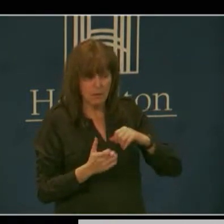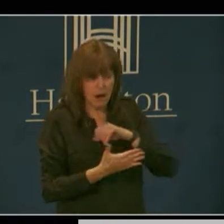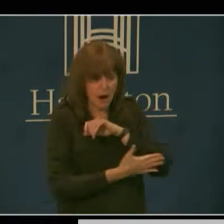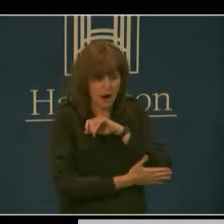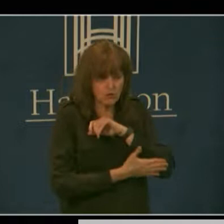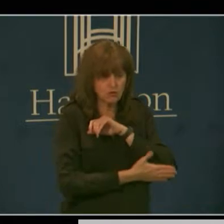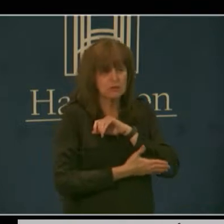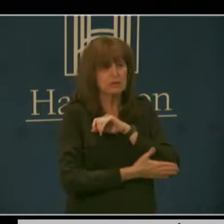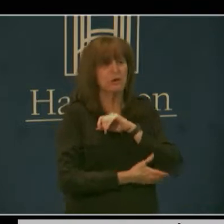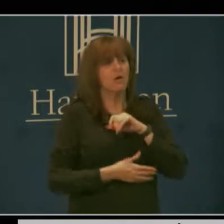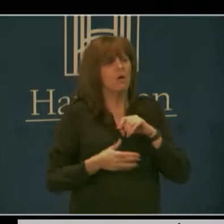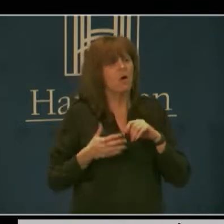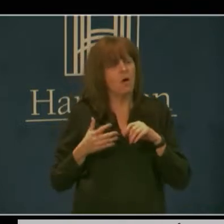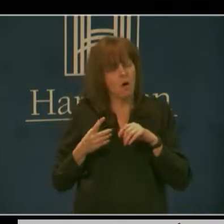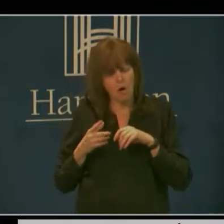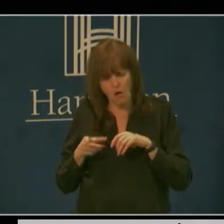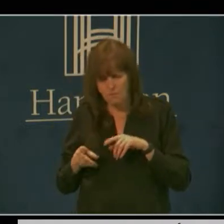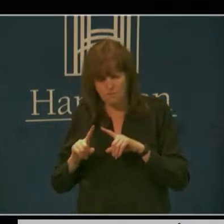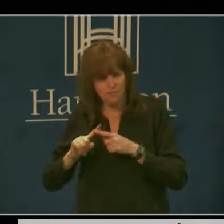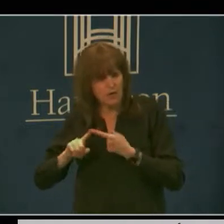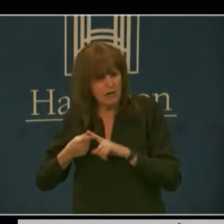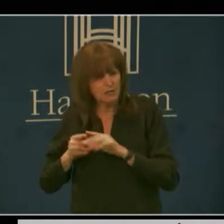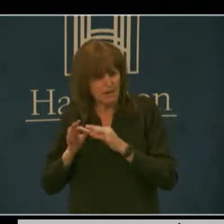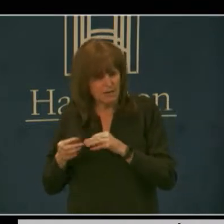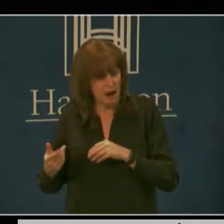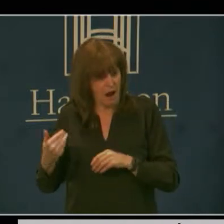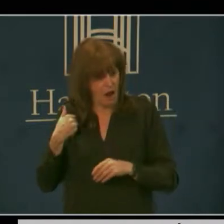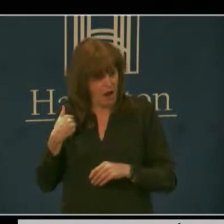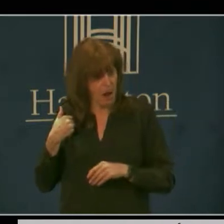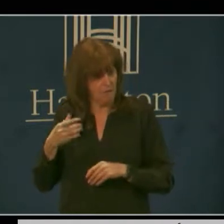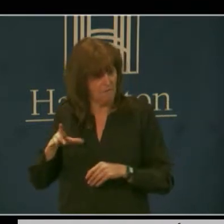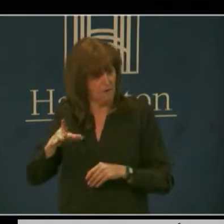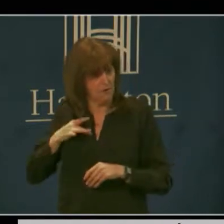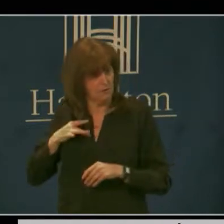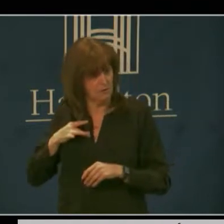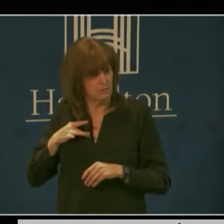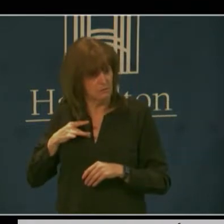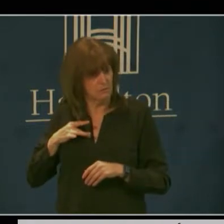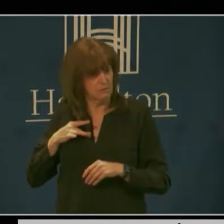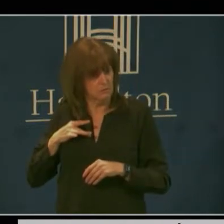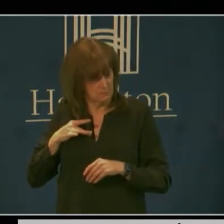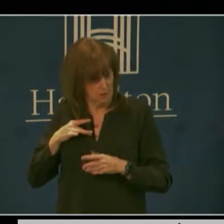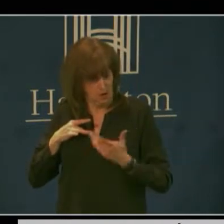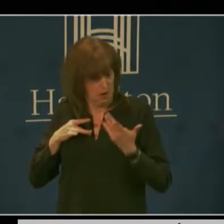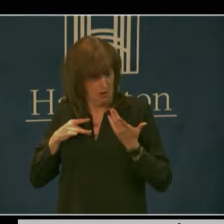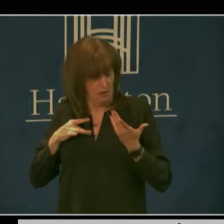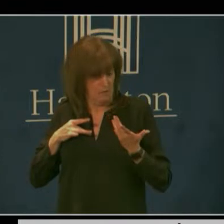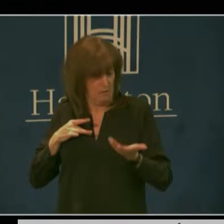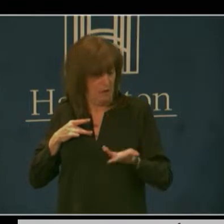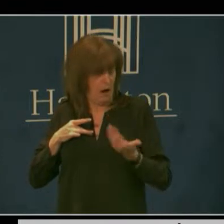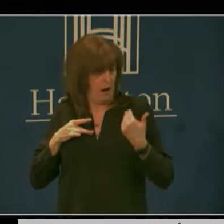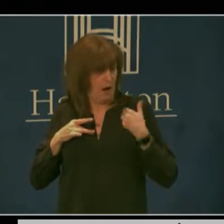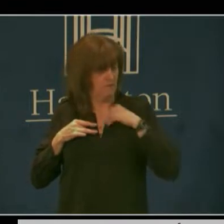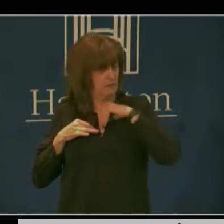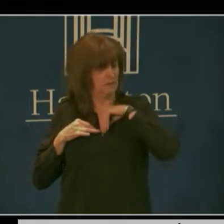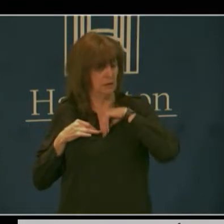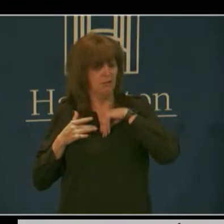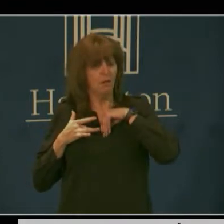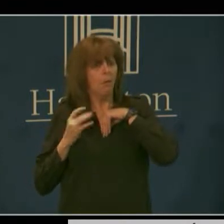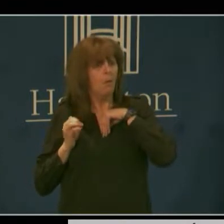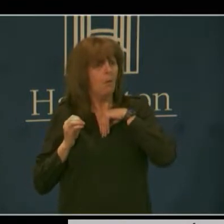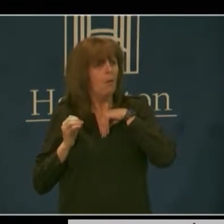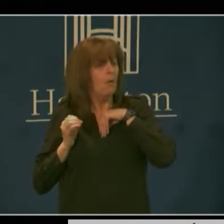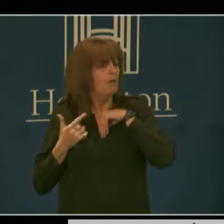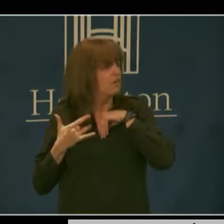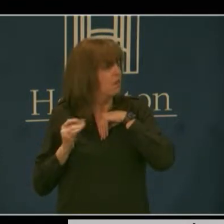should assume that you are infected. You're still incubating the virus. You haven't become symptomatic yet, but you potentially